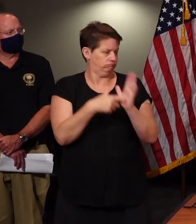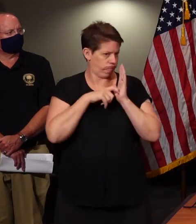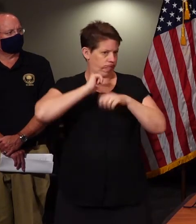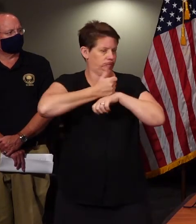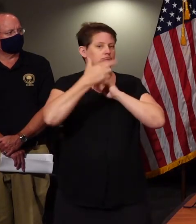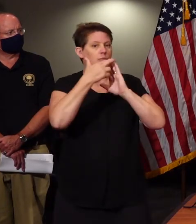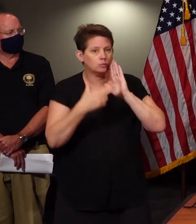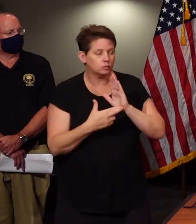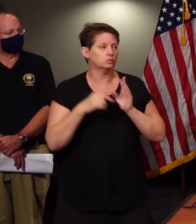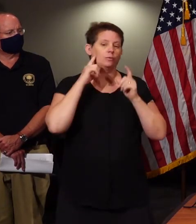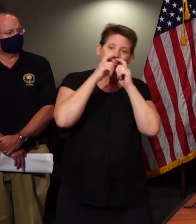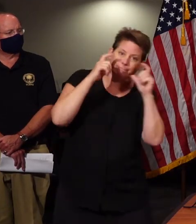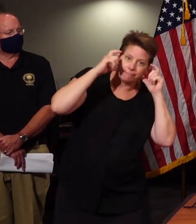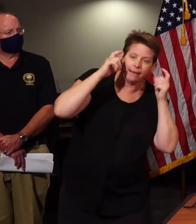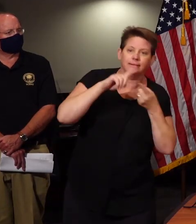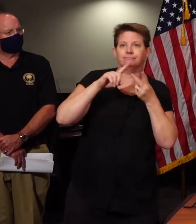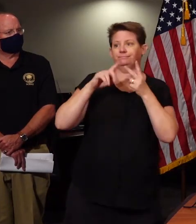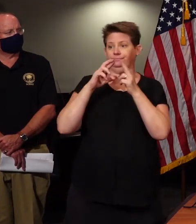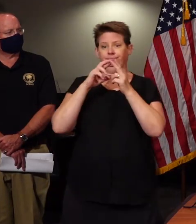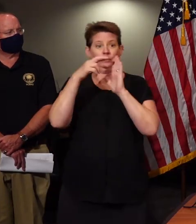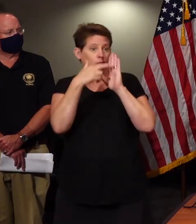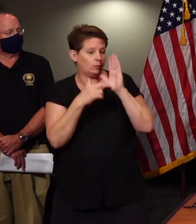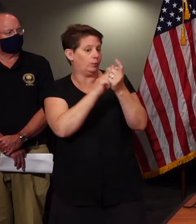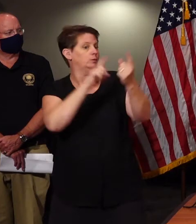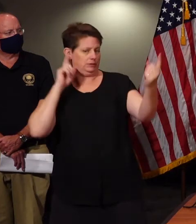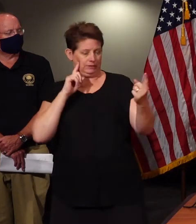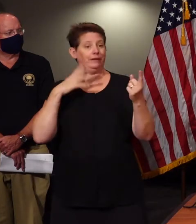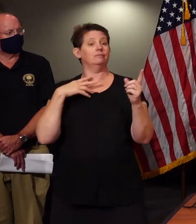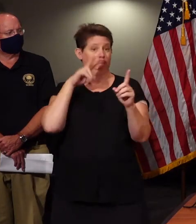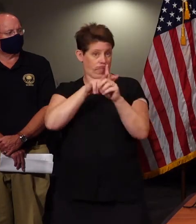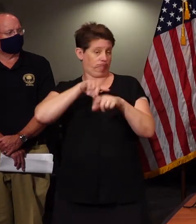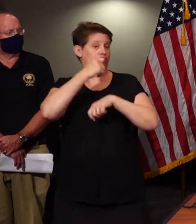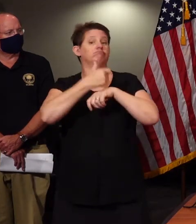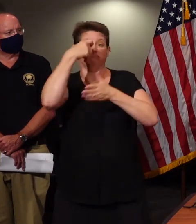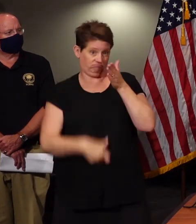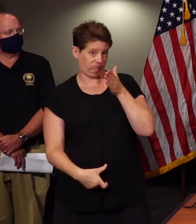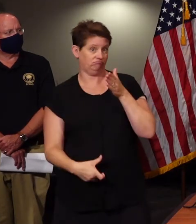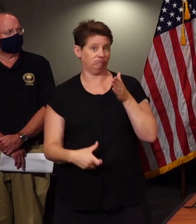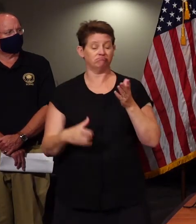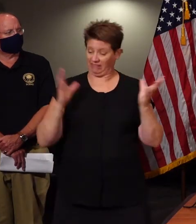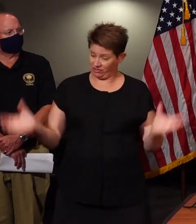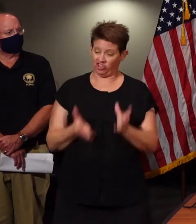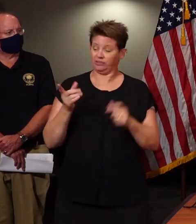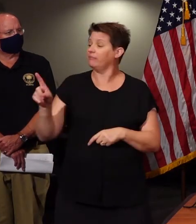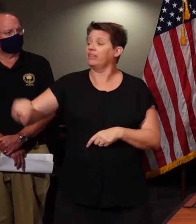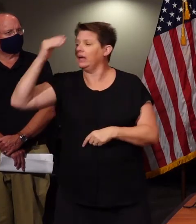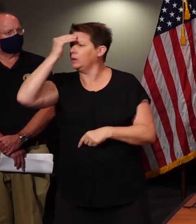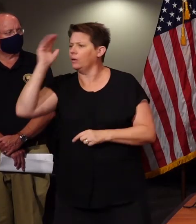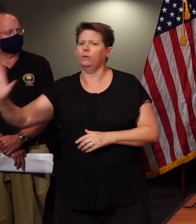rules, distance rules, and they've applied penalties. I encourage them. They know their local situation. They know their